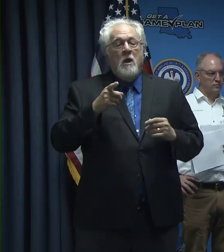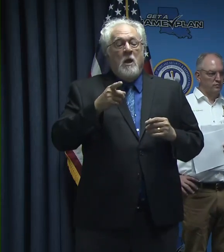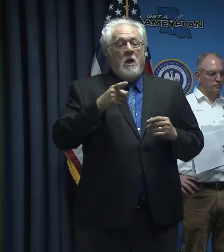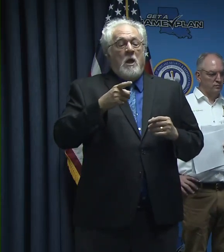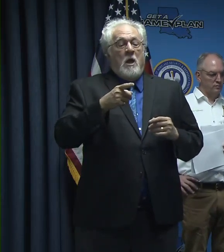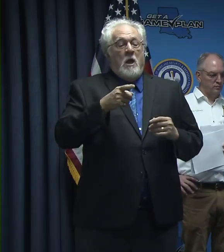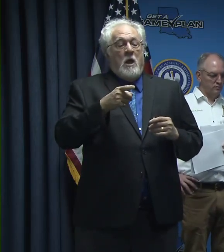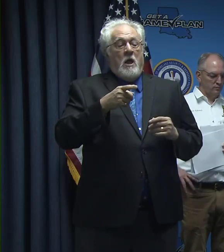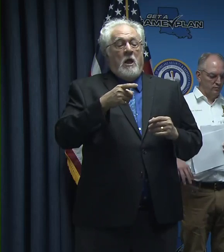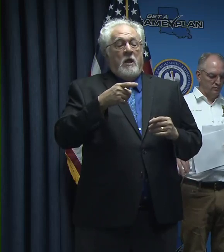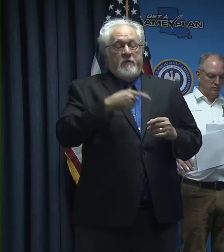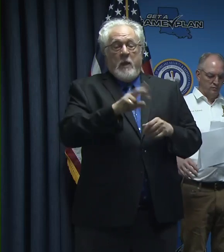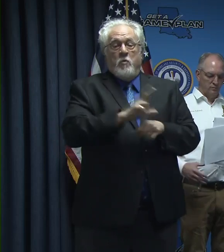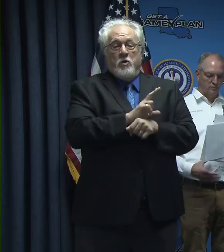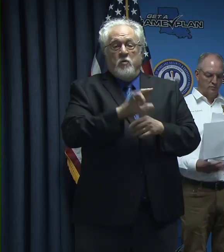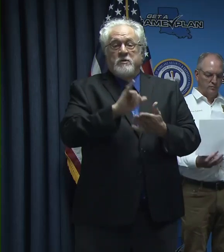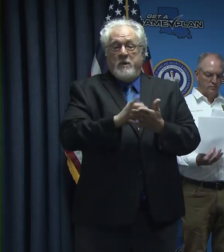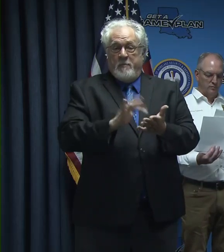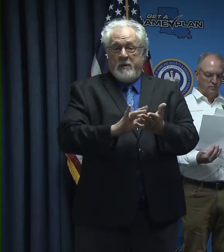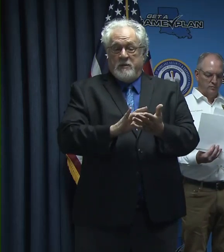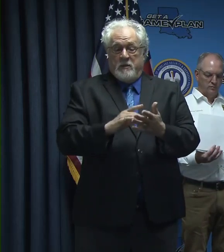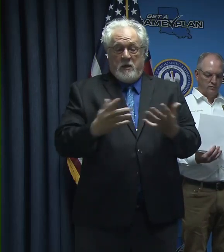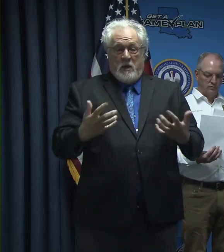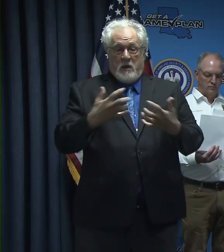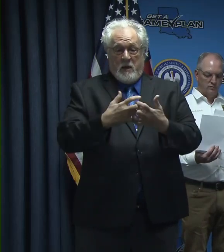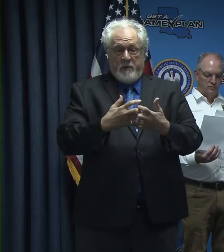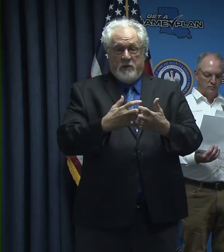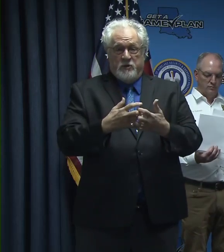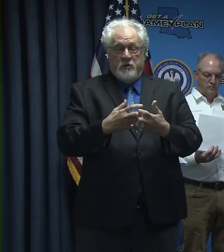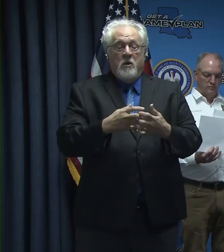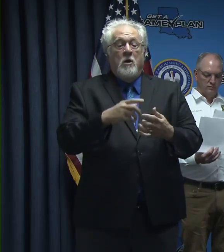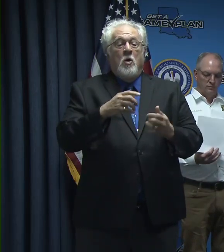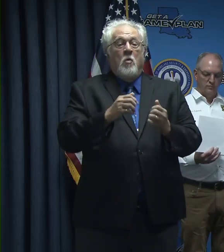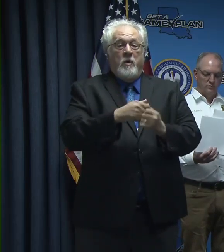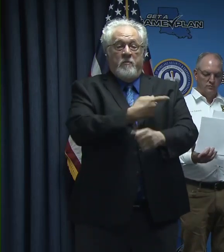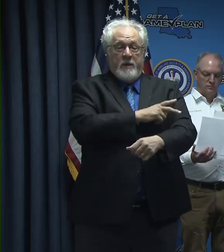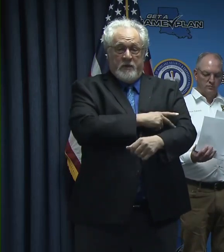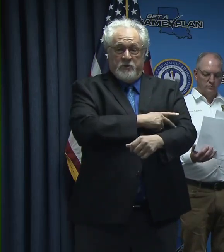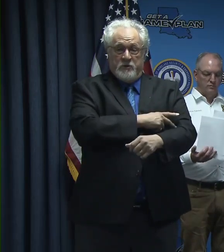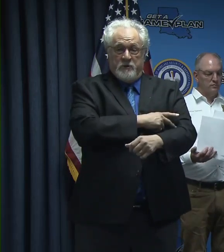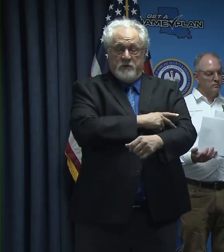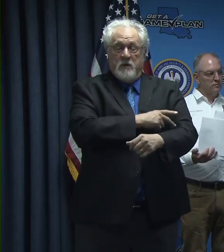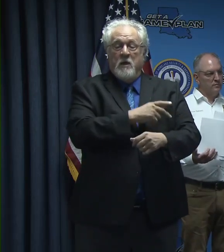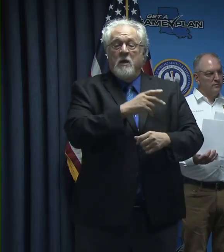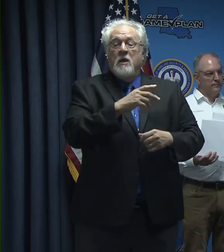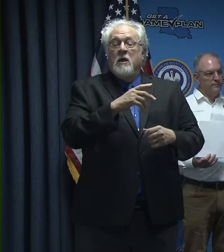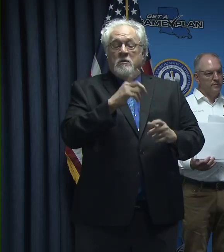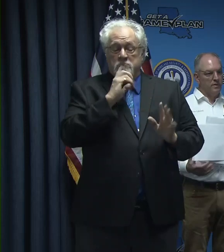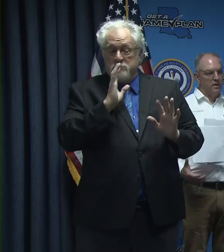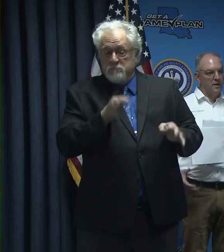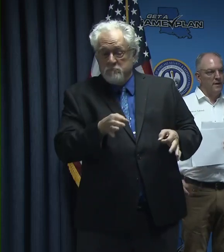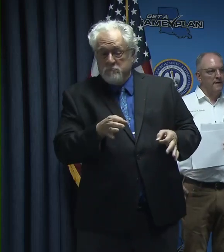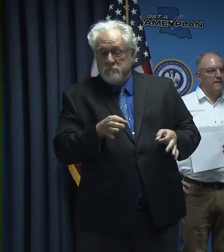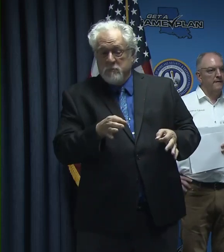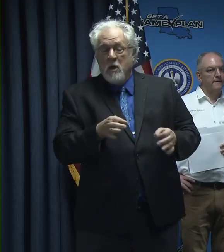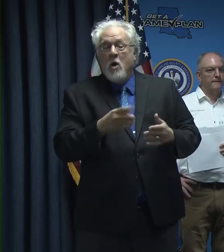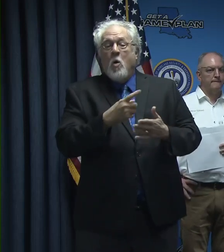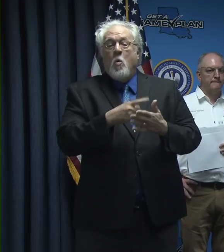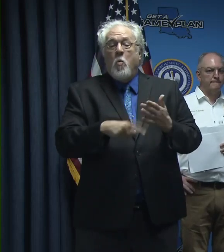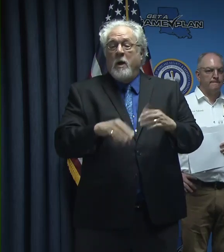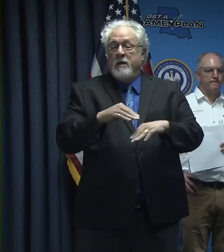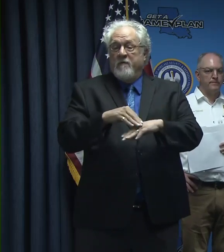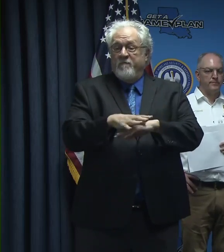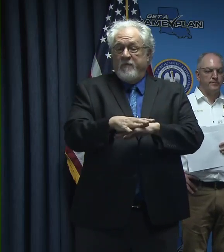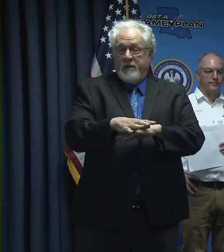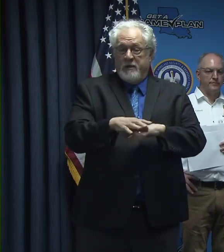using those drugs in a combination on patients as they come in, and to determine what the effects of the